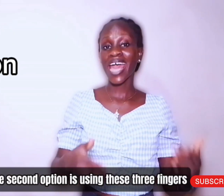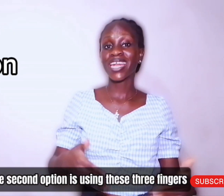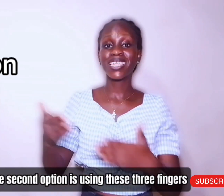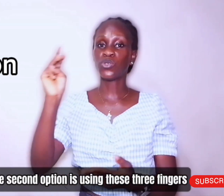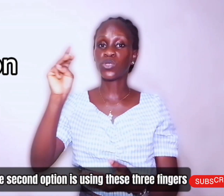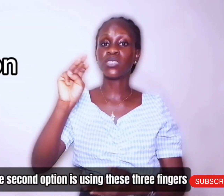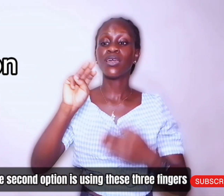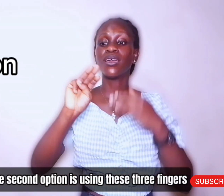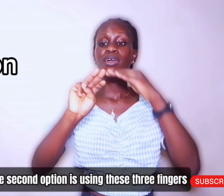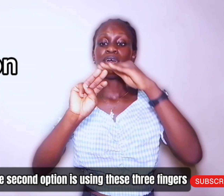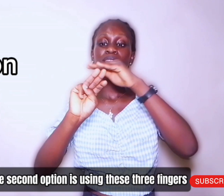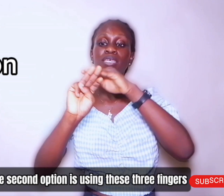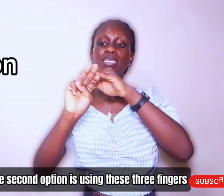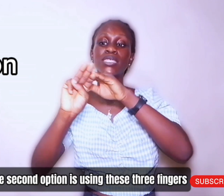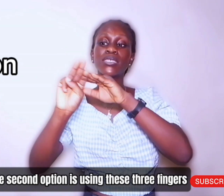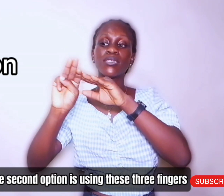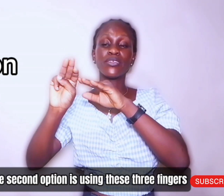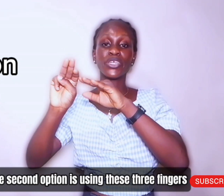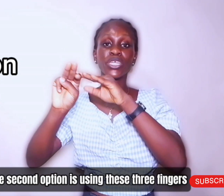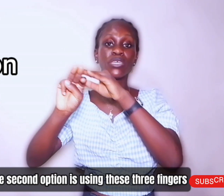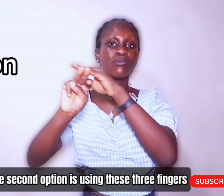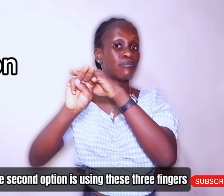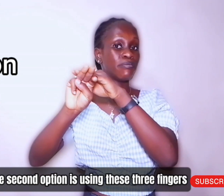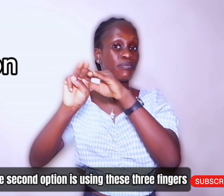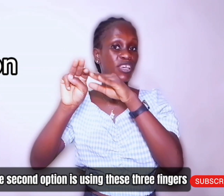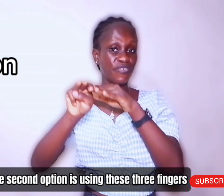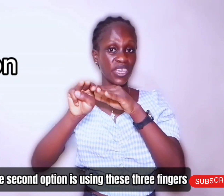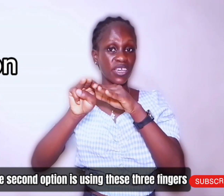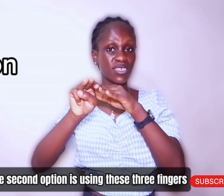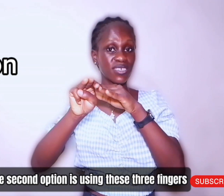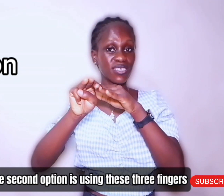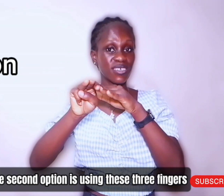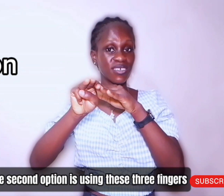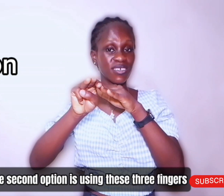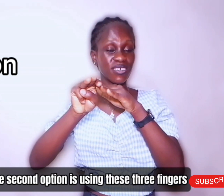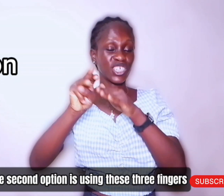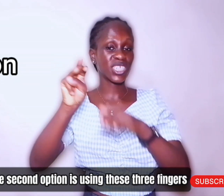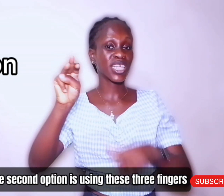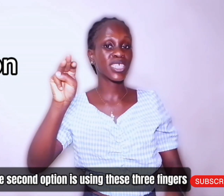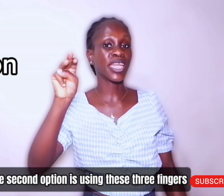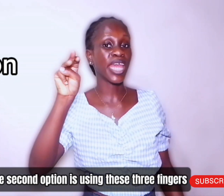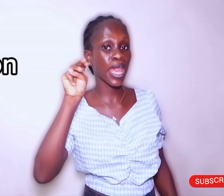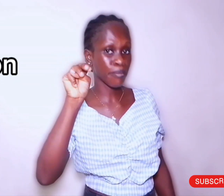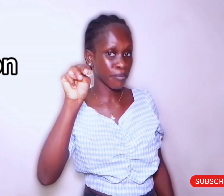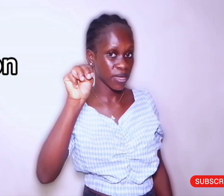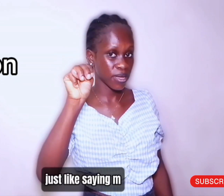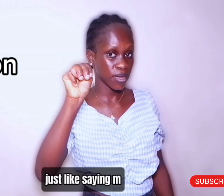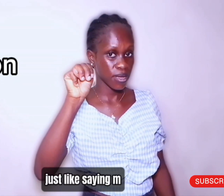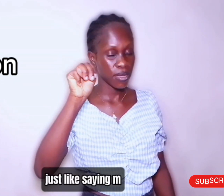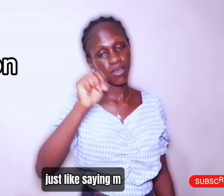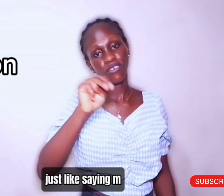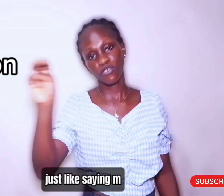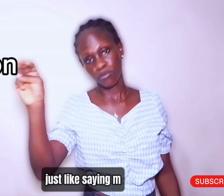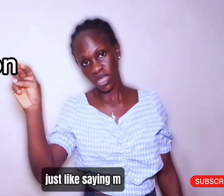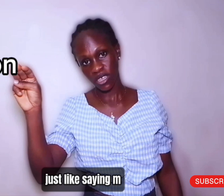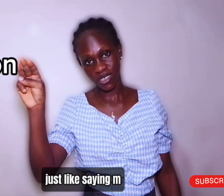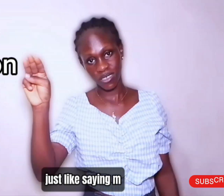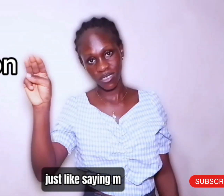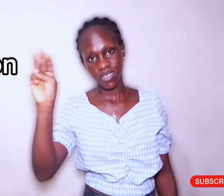option is using these 3 fingers, just like saying M for